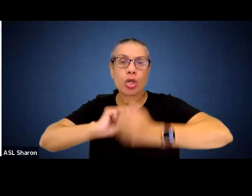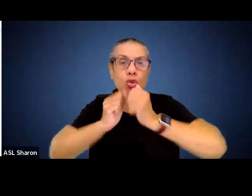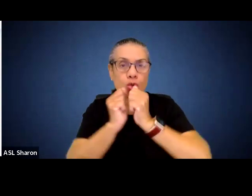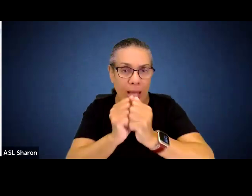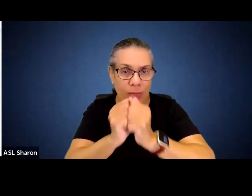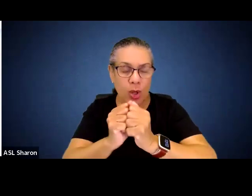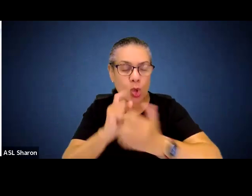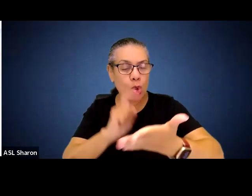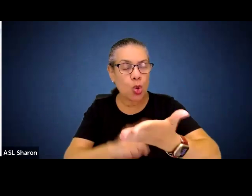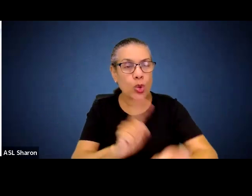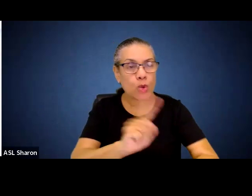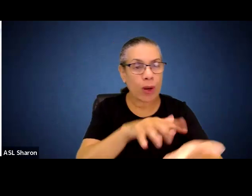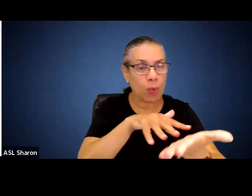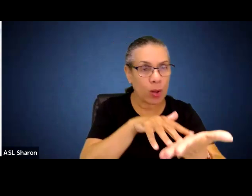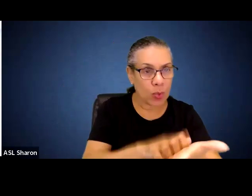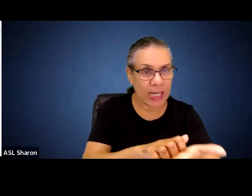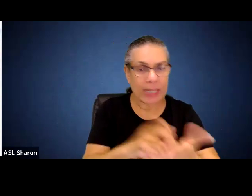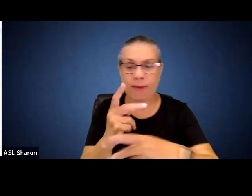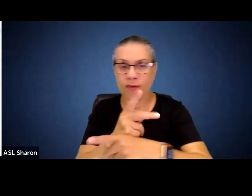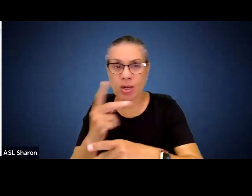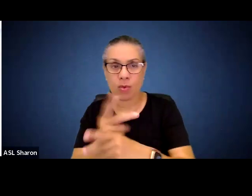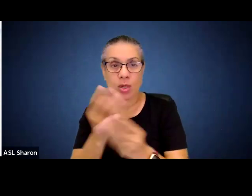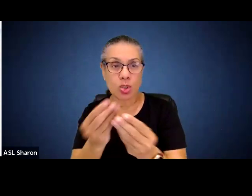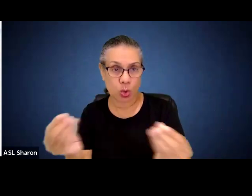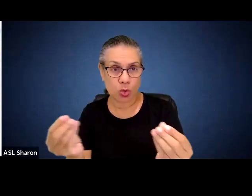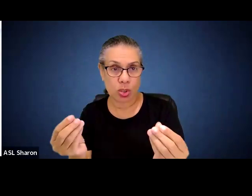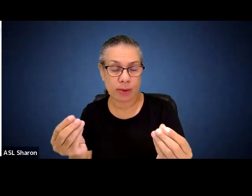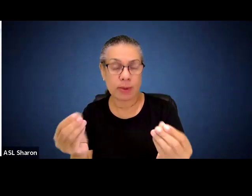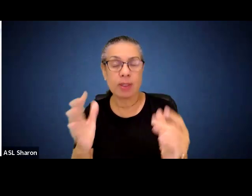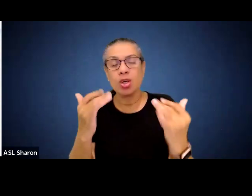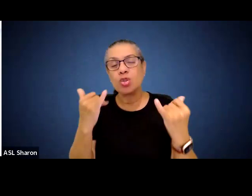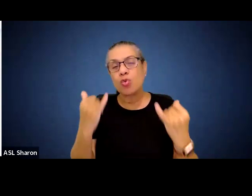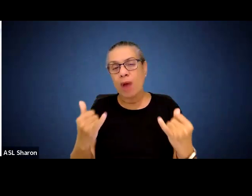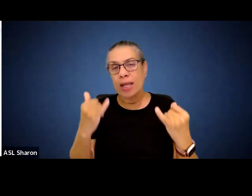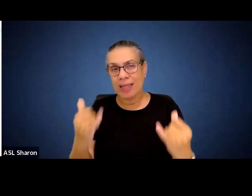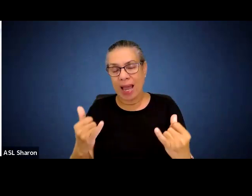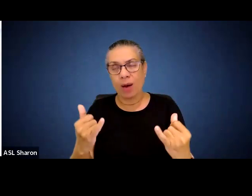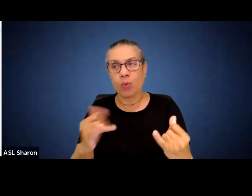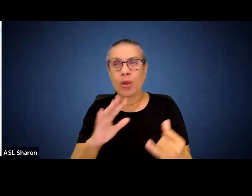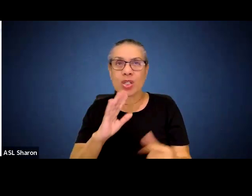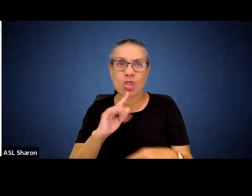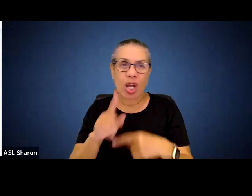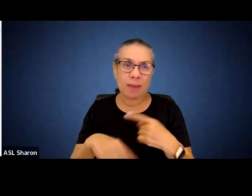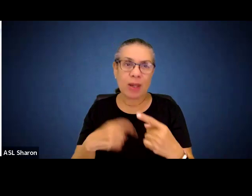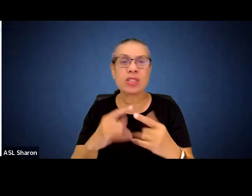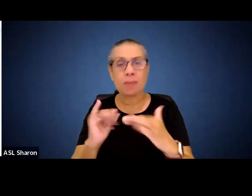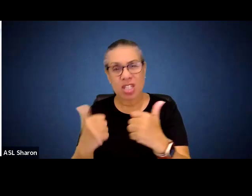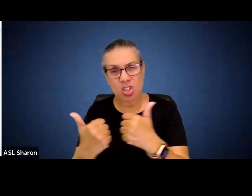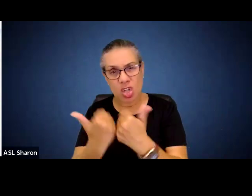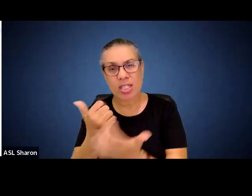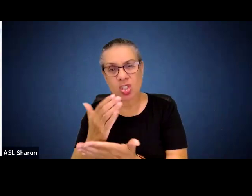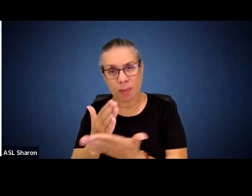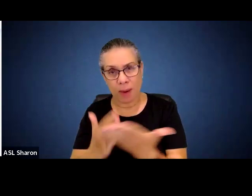and implement solutions. So we're going to spend some time now on the more challenging aspects of the data, which